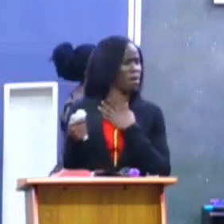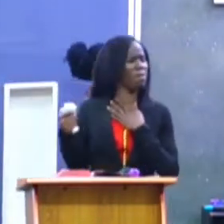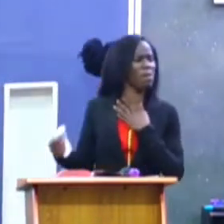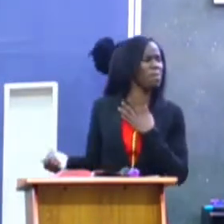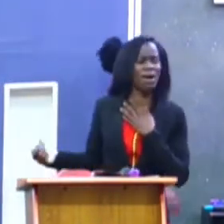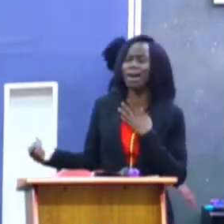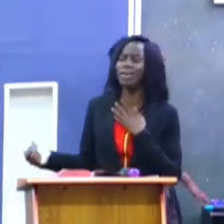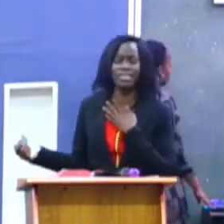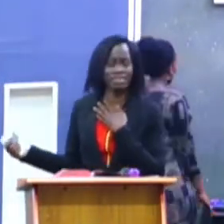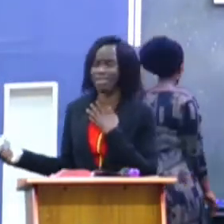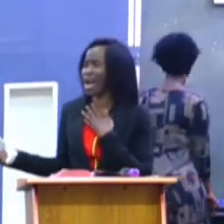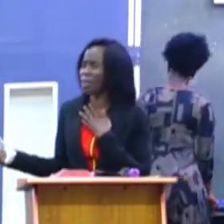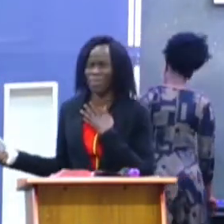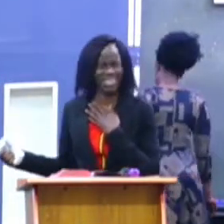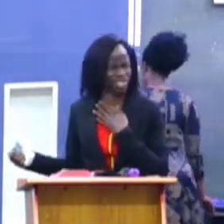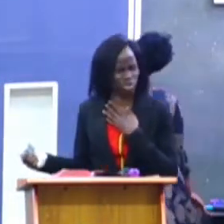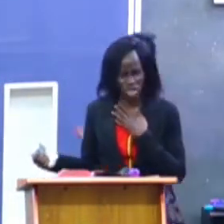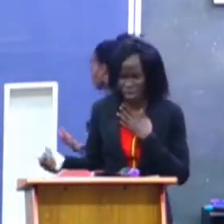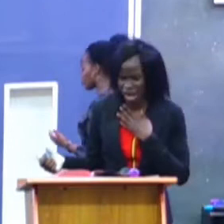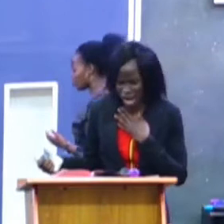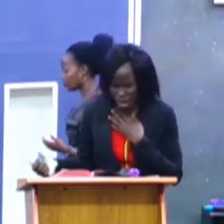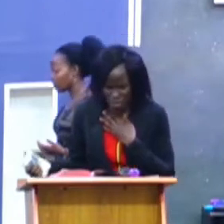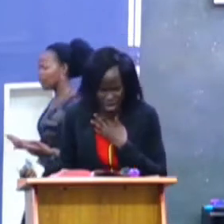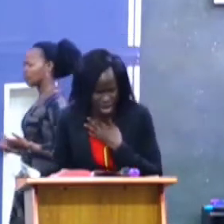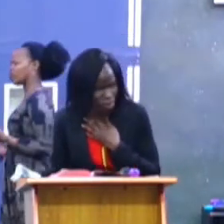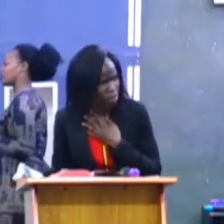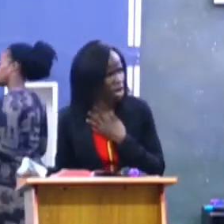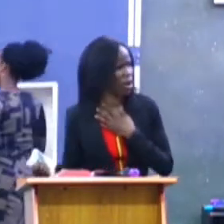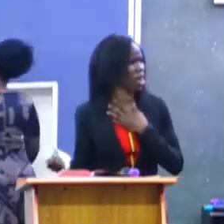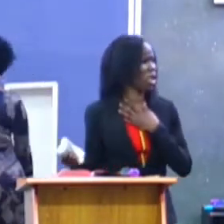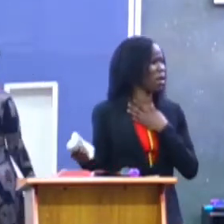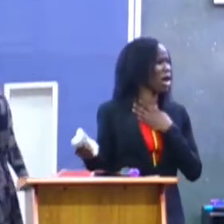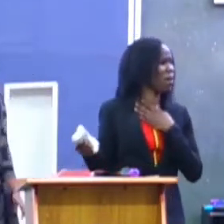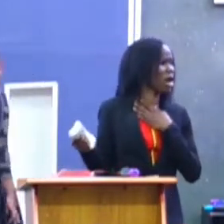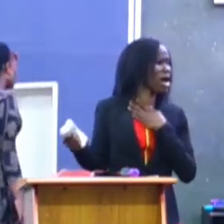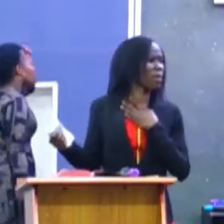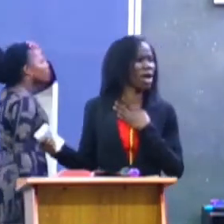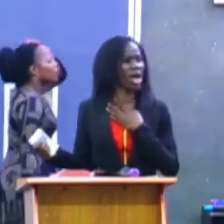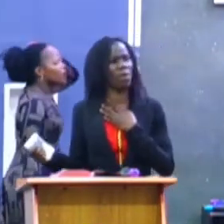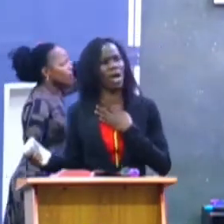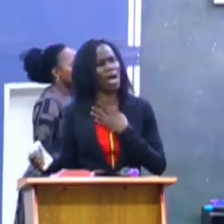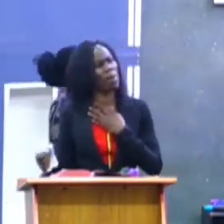okunywegera Kristo, tuyamba okunywegera Kristo, tuyamba okunywegera Kristo.